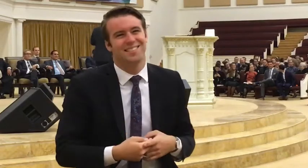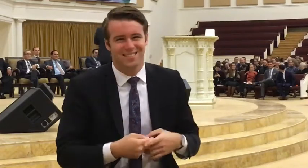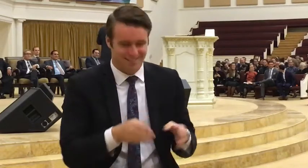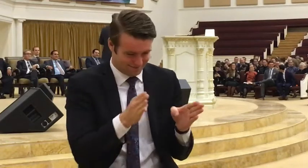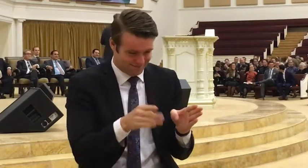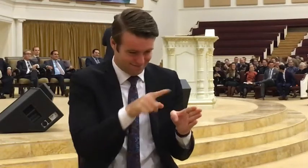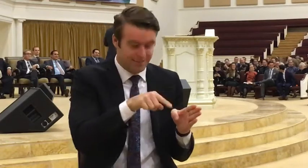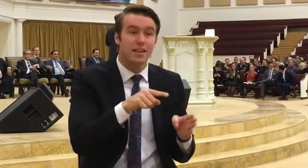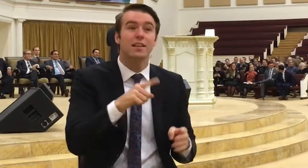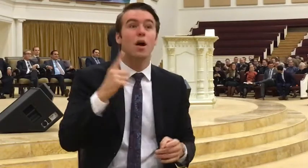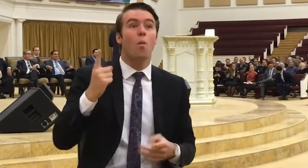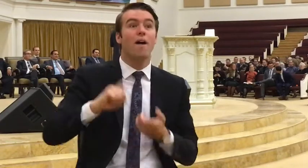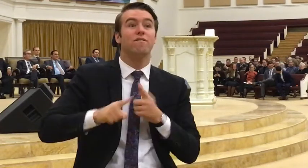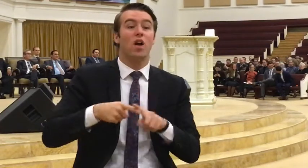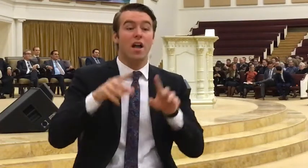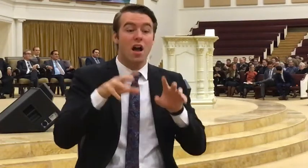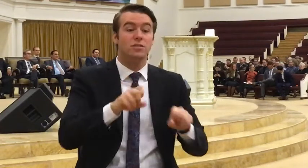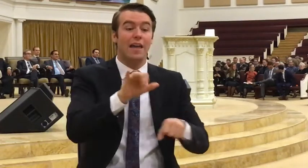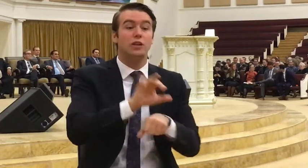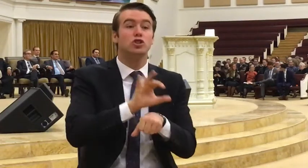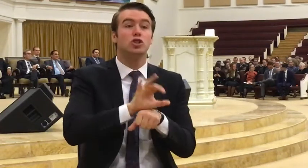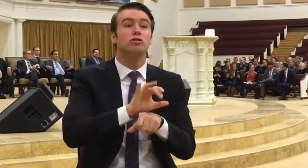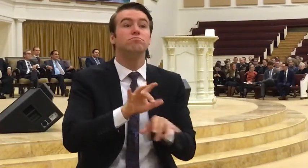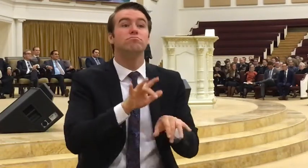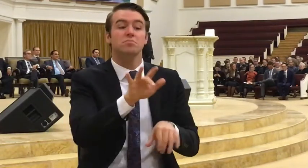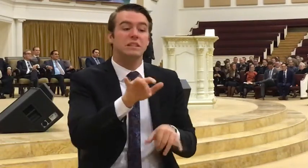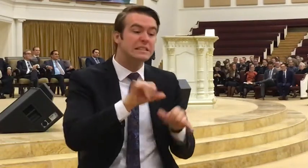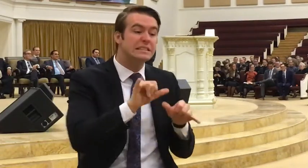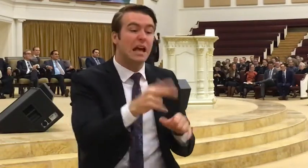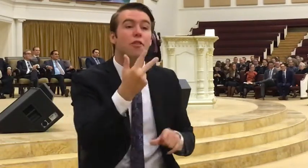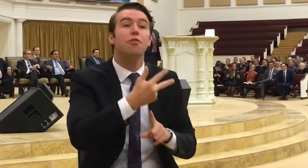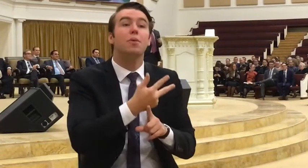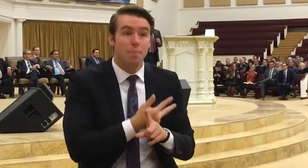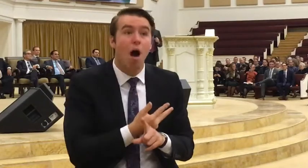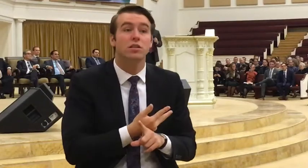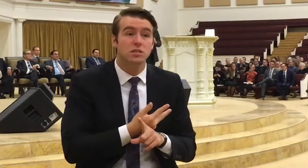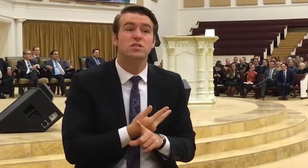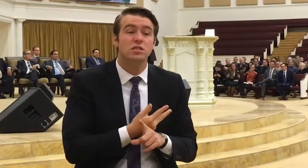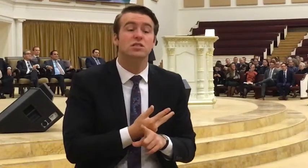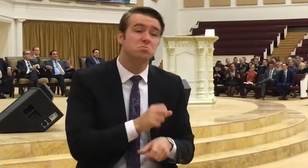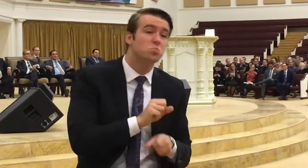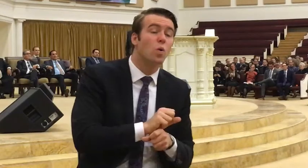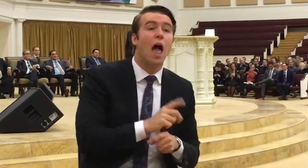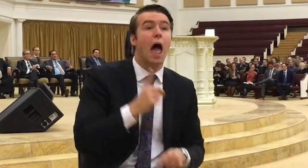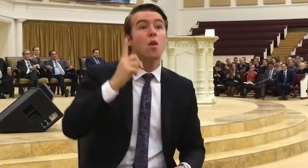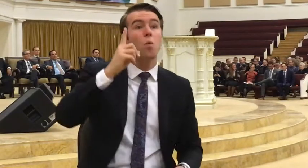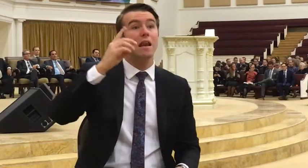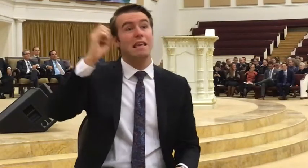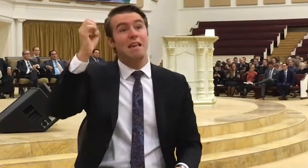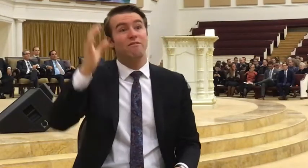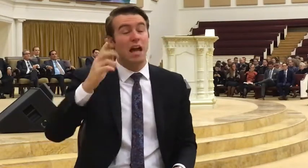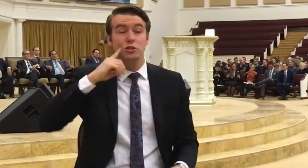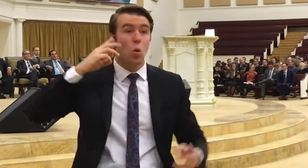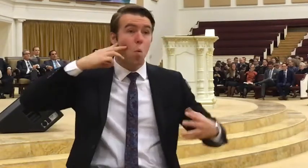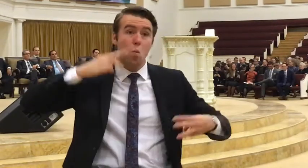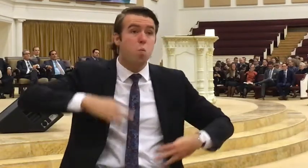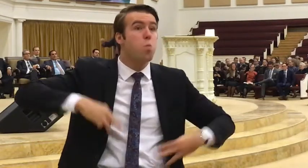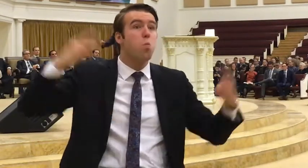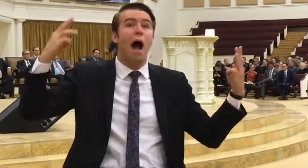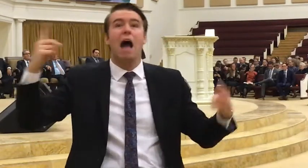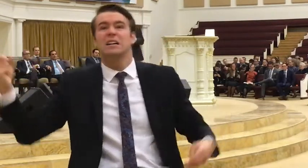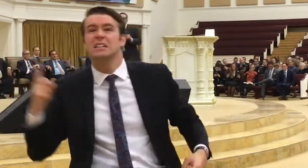He took the church and been there about 3 months. He had an evangelist come in. It was one of those wild evangelists that just come in. You know, what kind